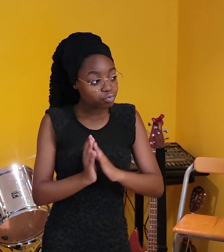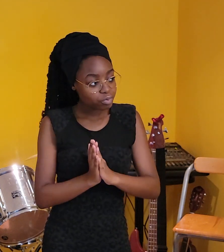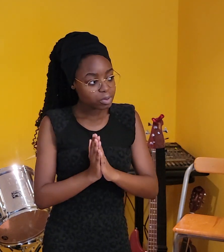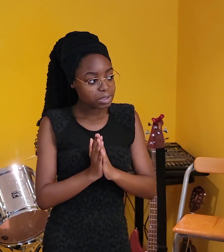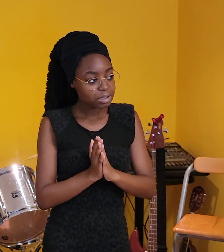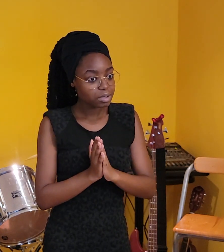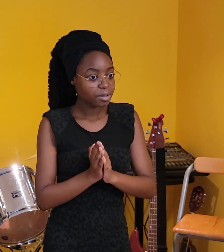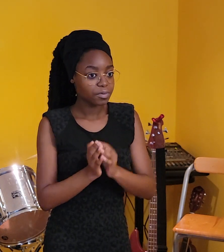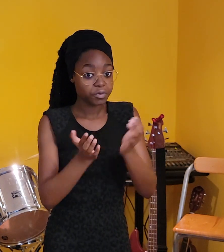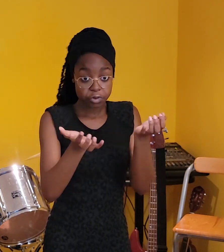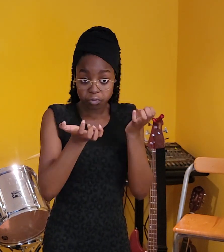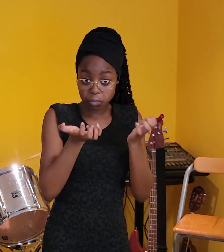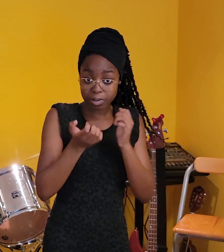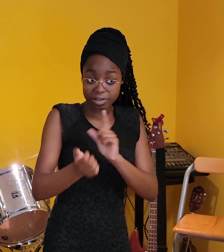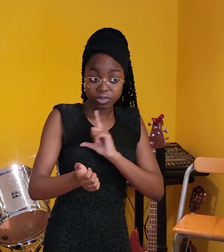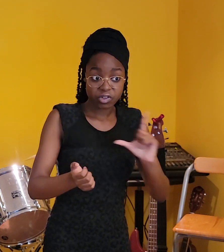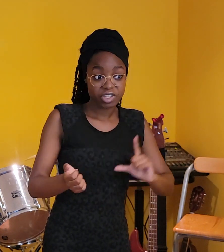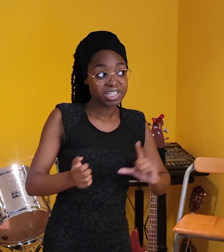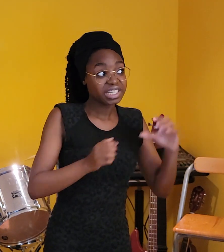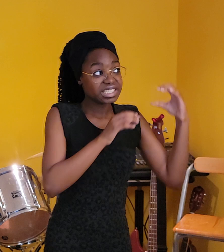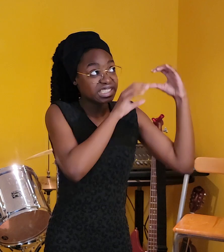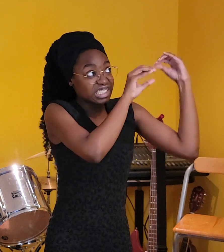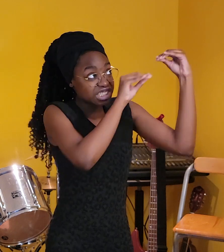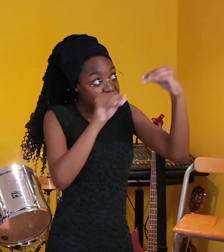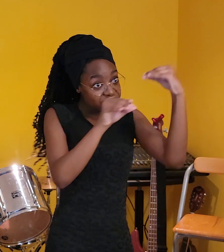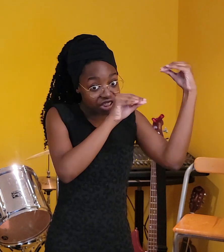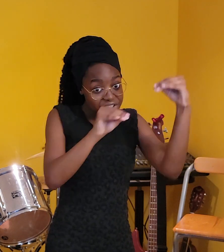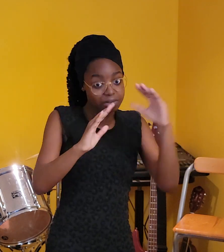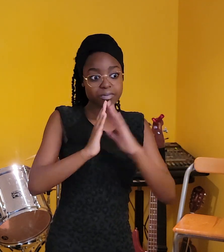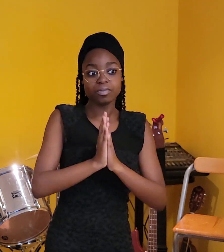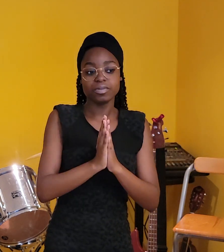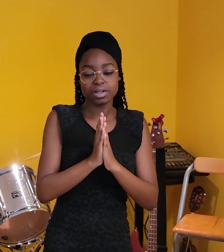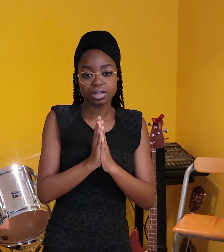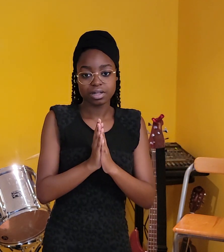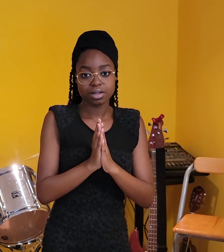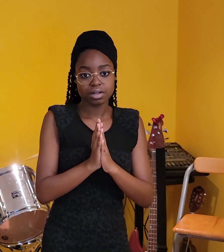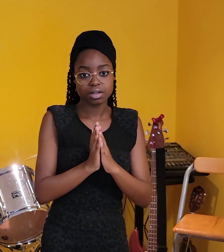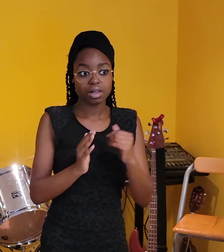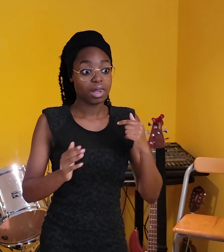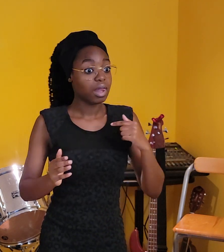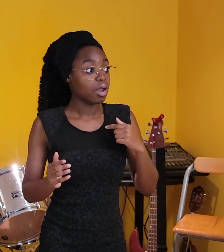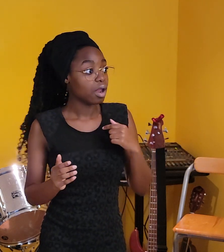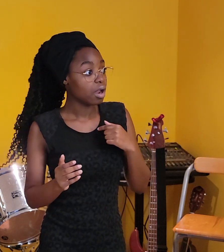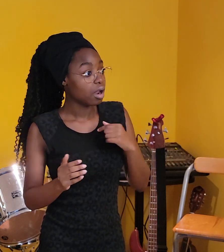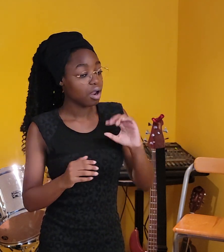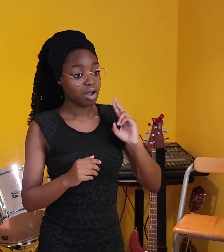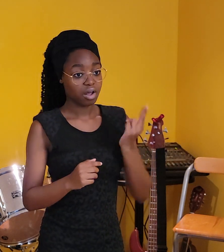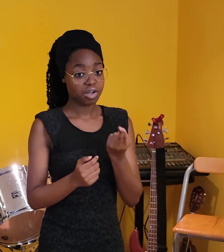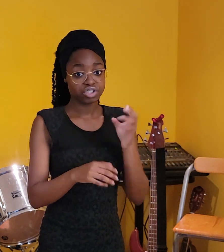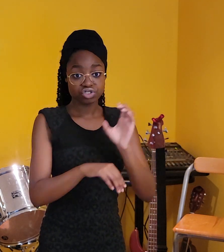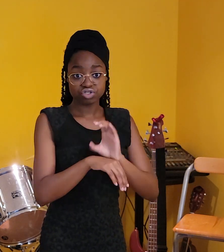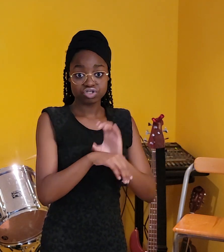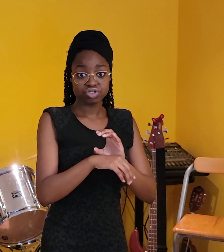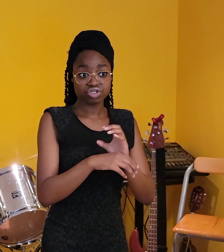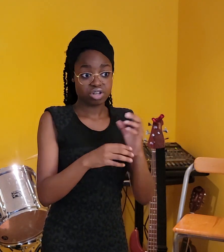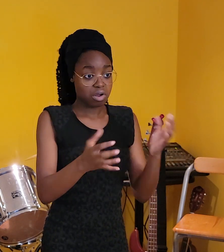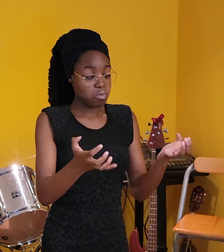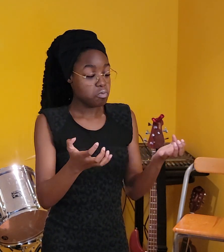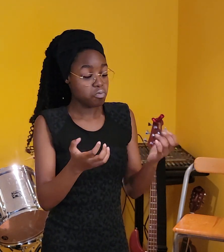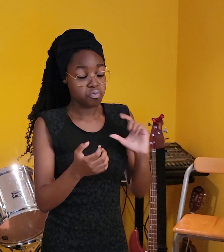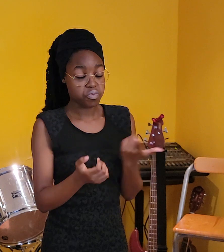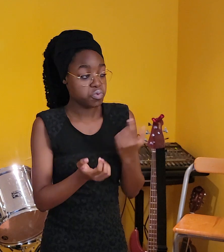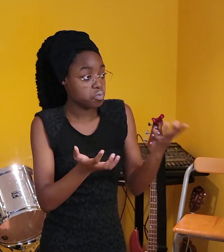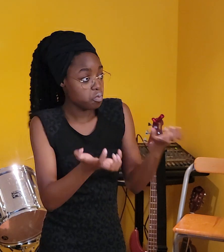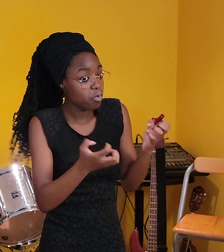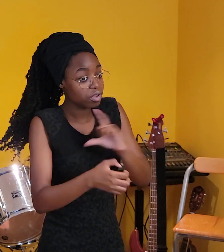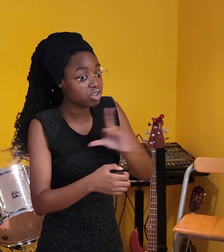Do you want the Lord to teach you how to pray? I want our church, we want the Lord to teach us how to pray. And he will